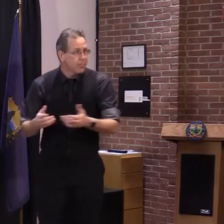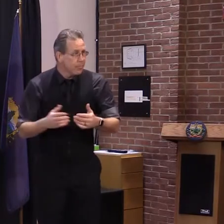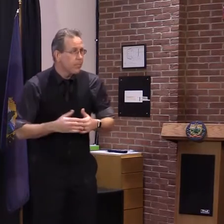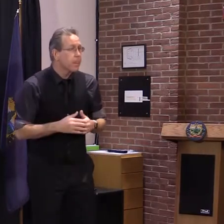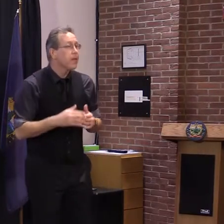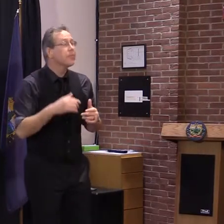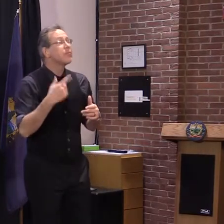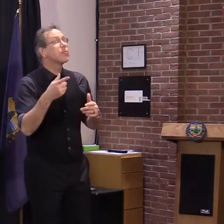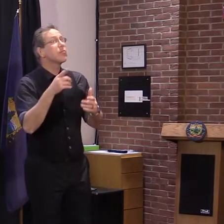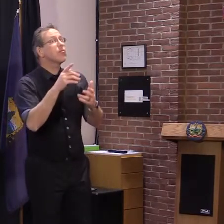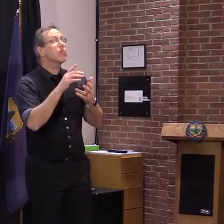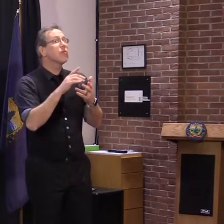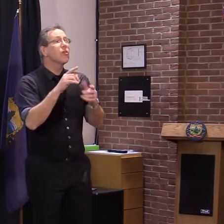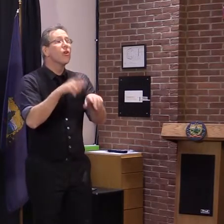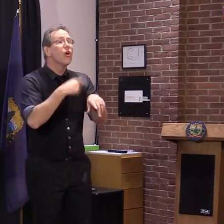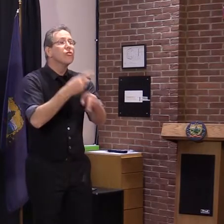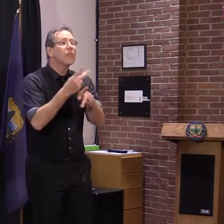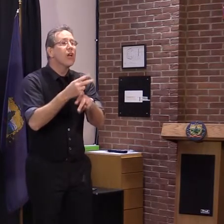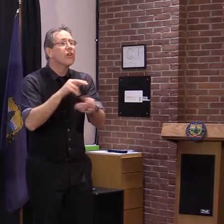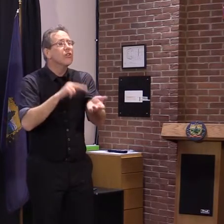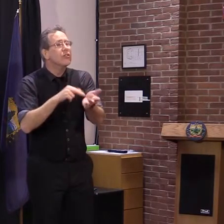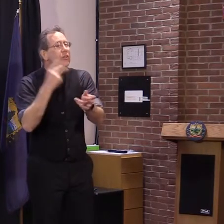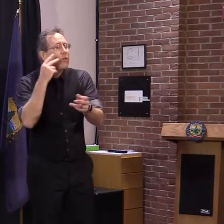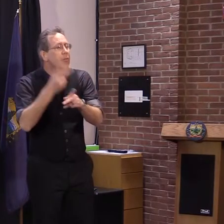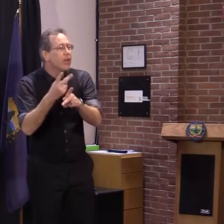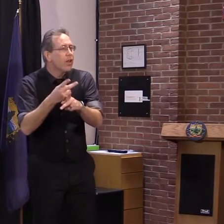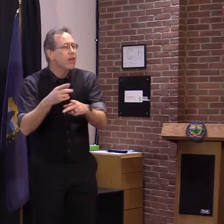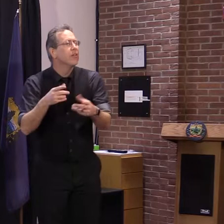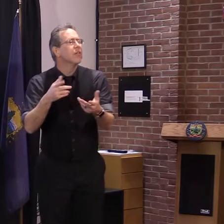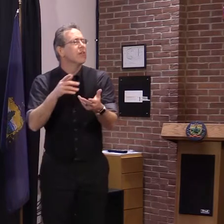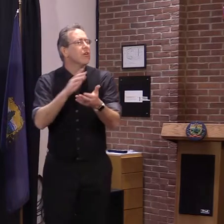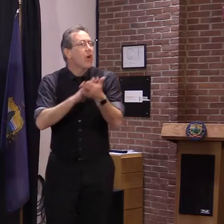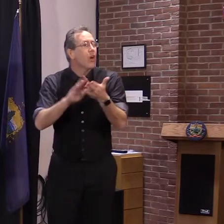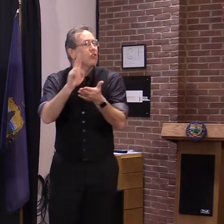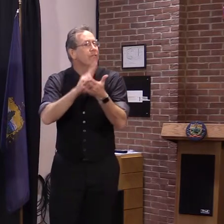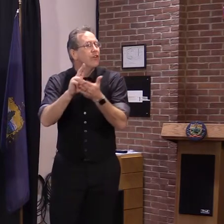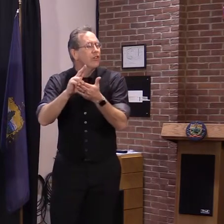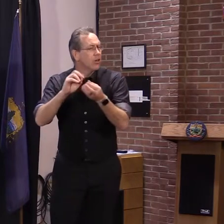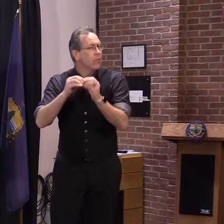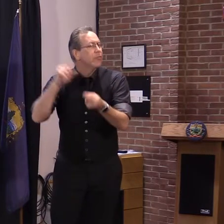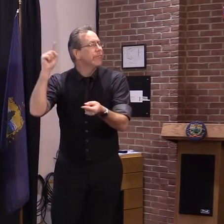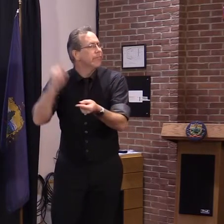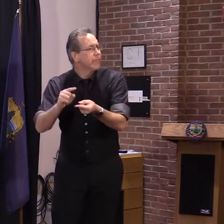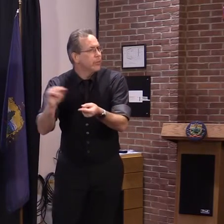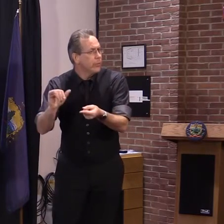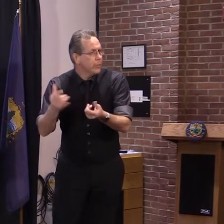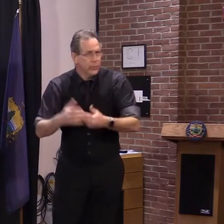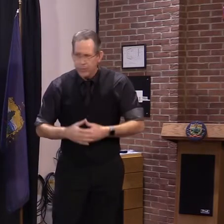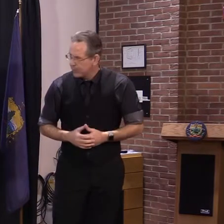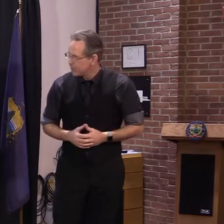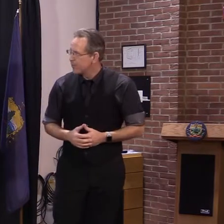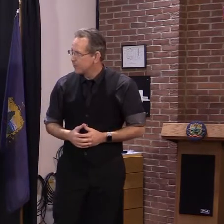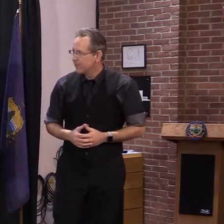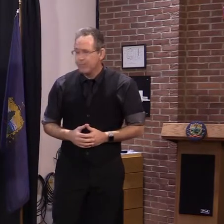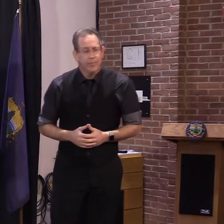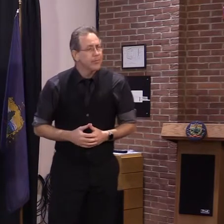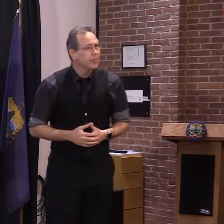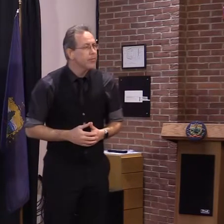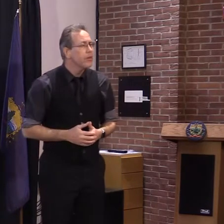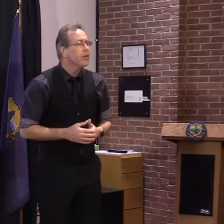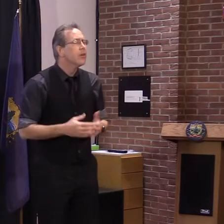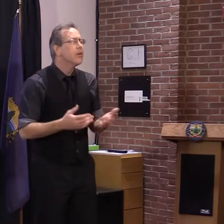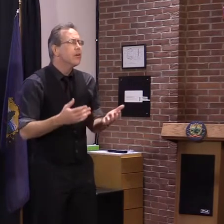are relatively stable. The numbers are up just a bit this week at 148. But again, pretty stable among the college